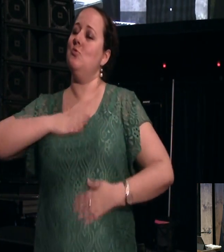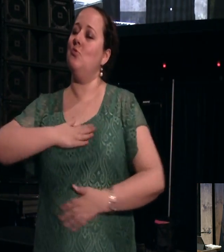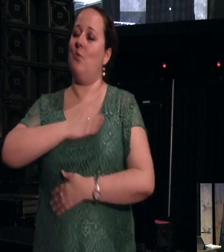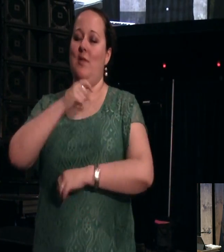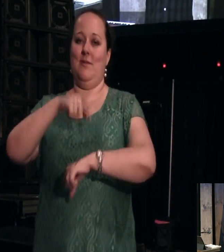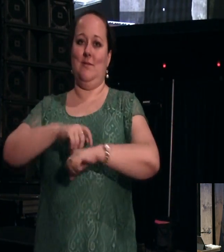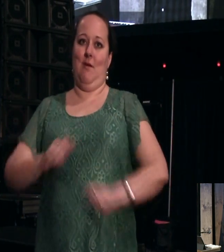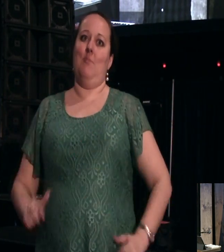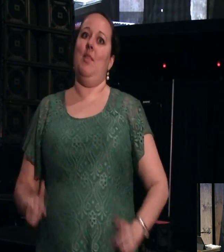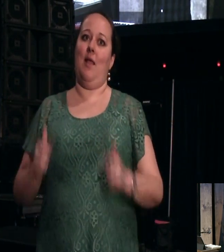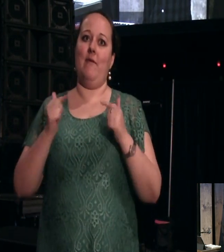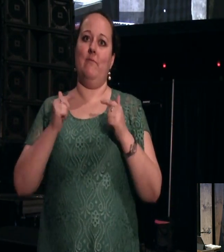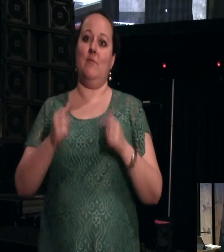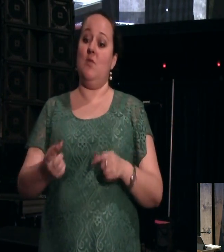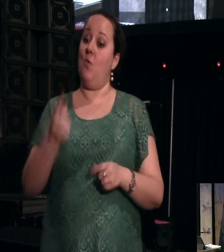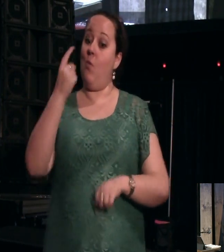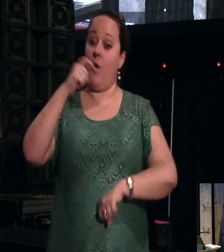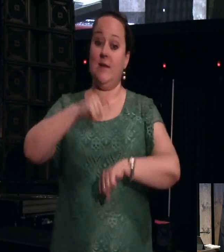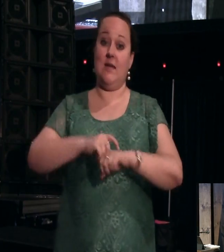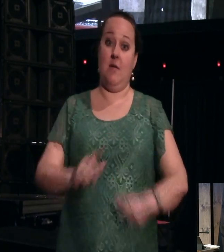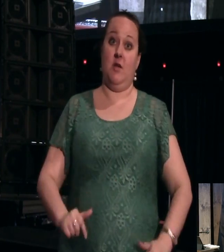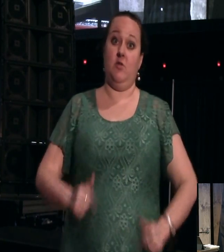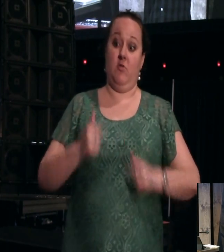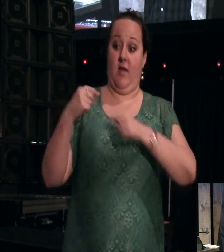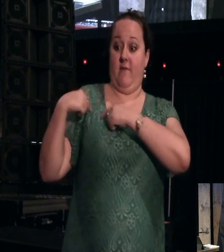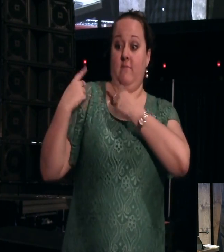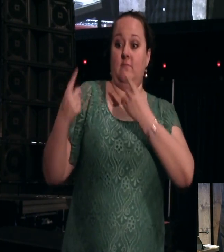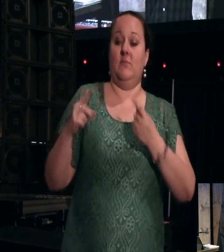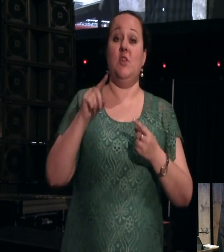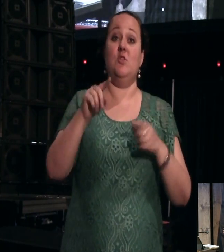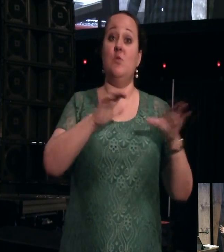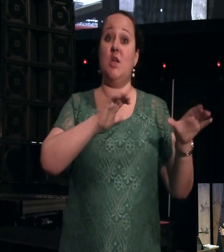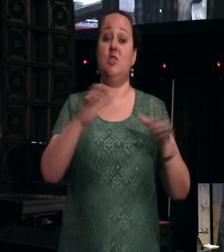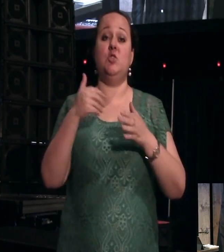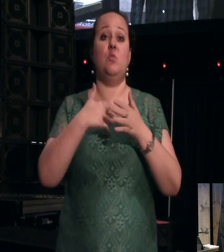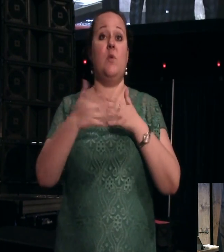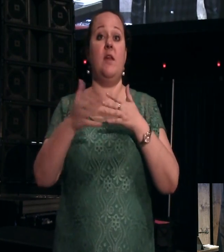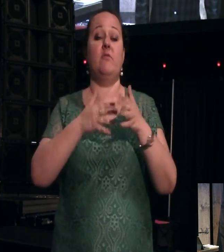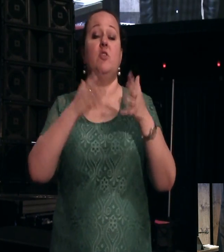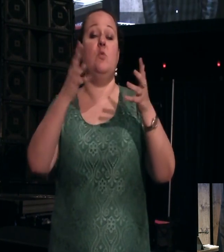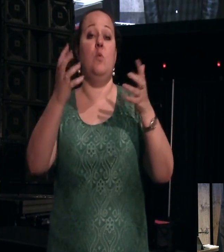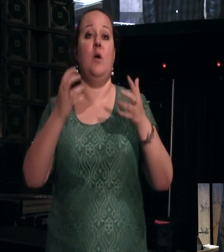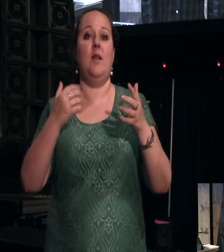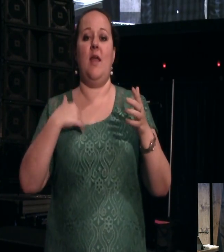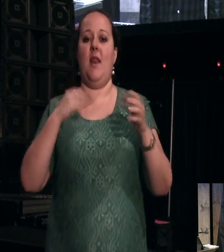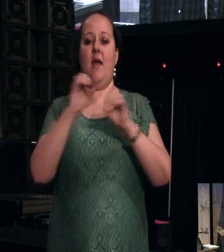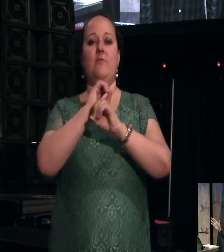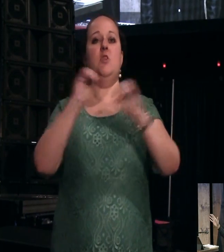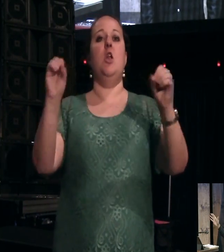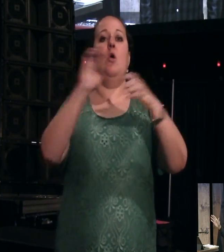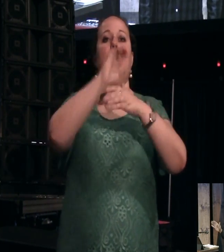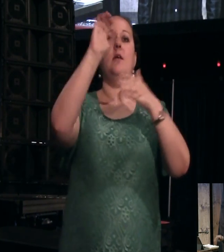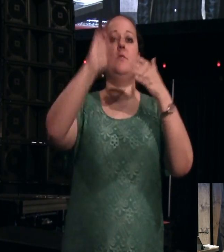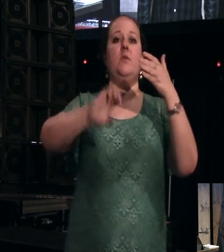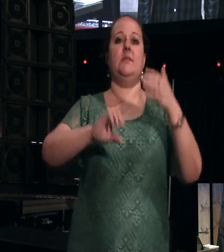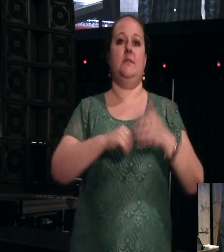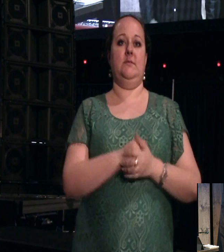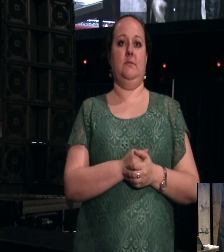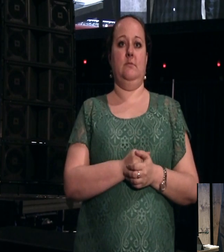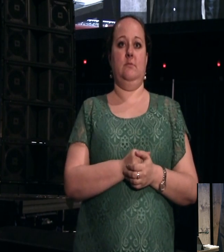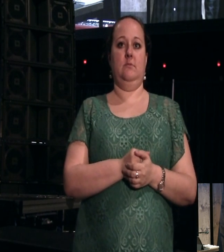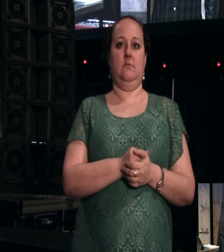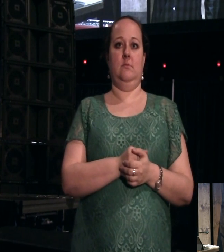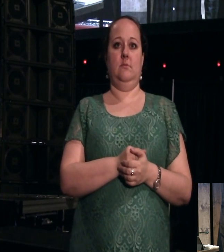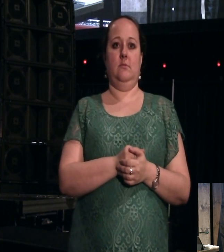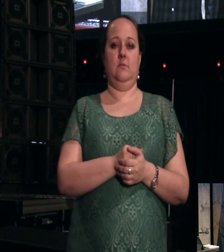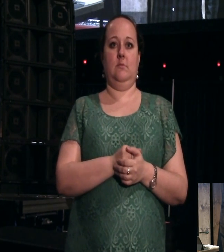want to encourage you to really enjoy this time in life, because this is the one time in your life you can do whatever you want and there won't be